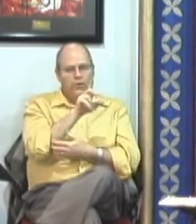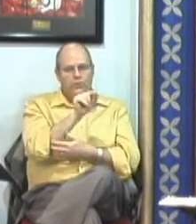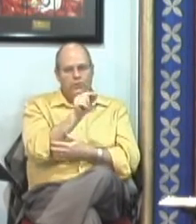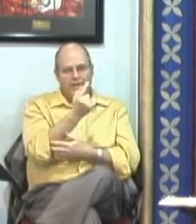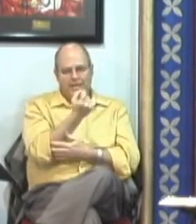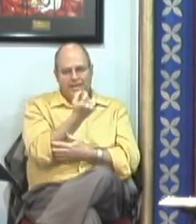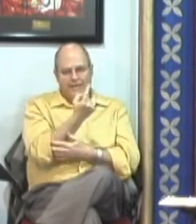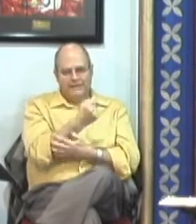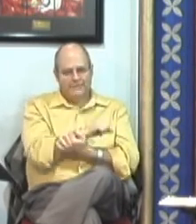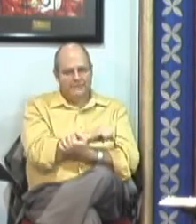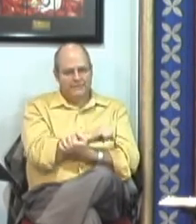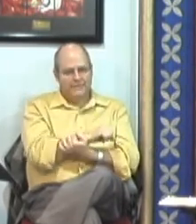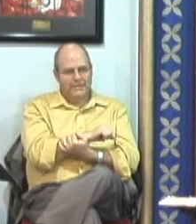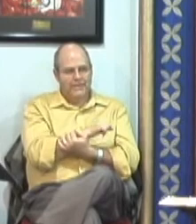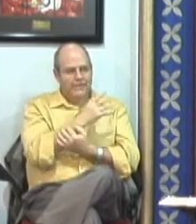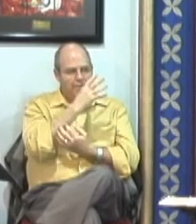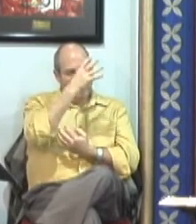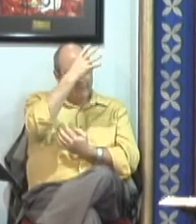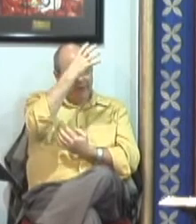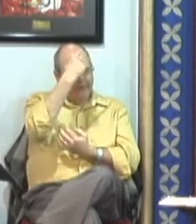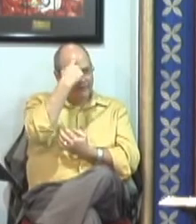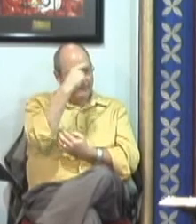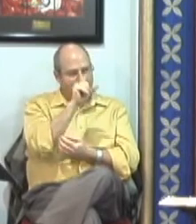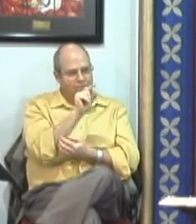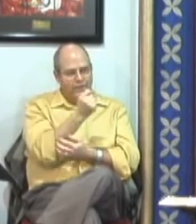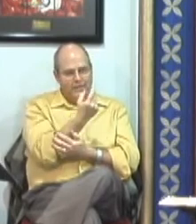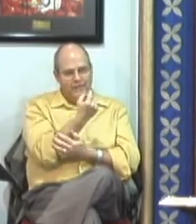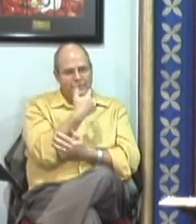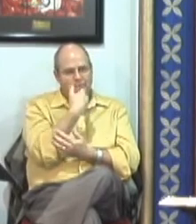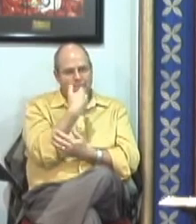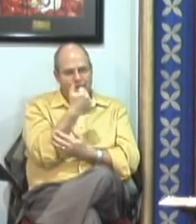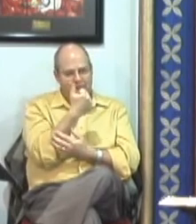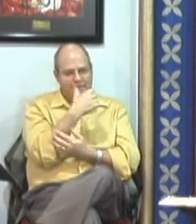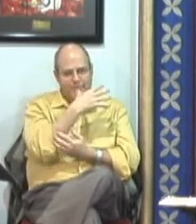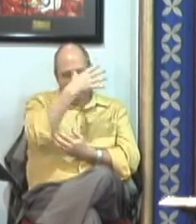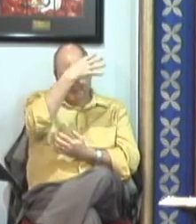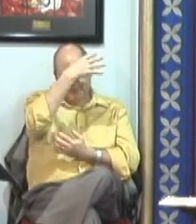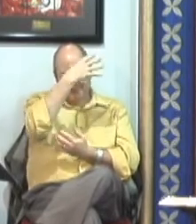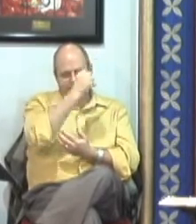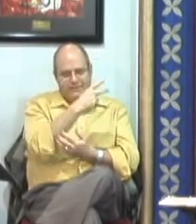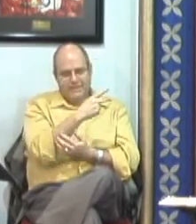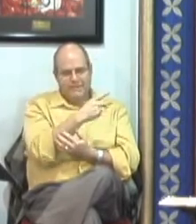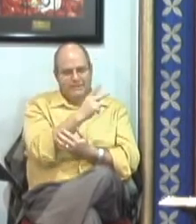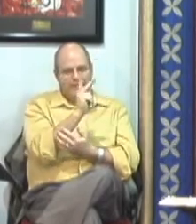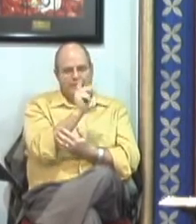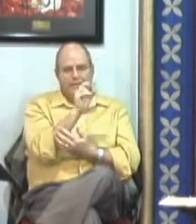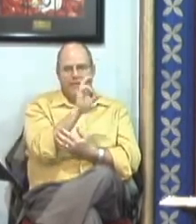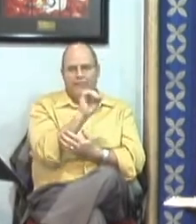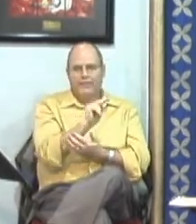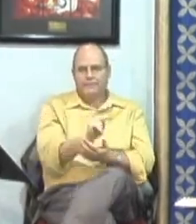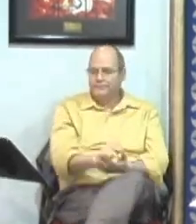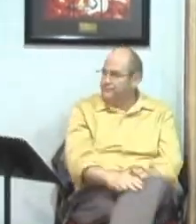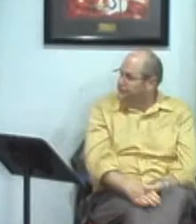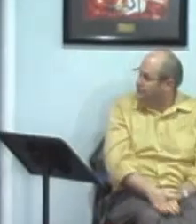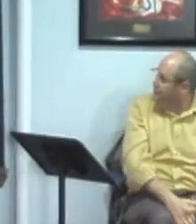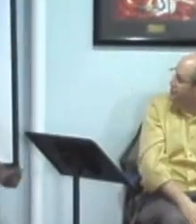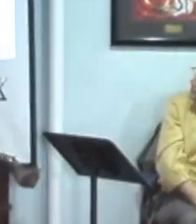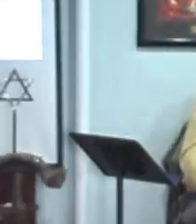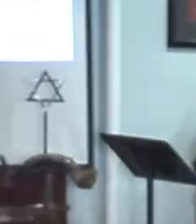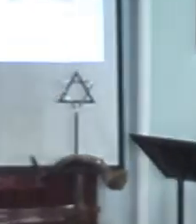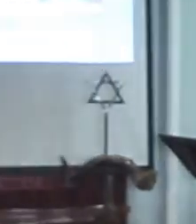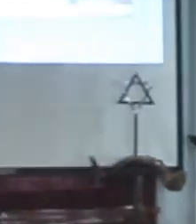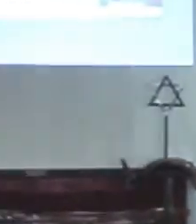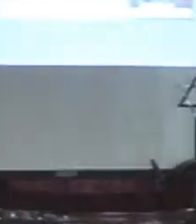are pictures of the parents for 2011 who were the best parents, okay? So Karen, if you could show some of those.